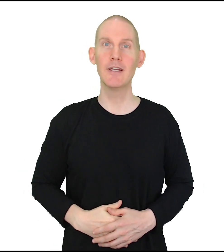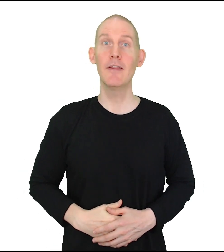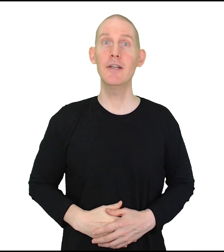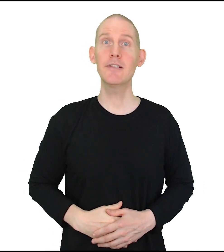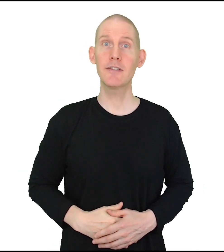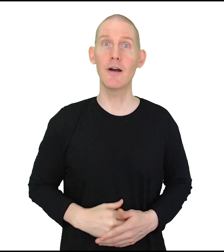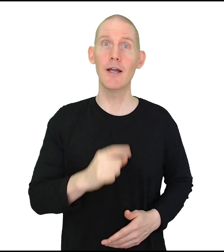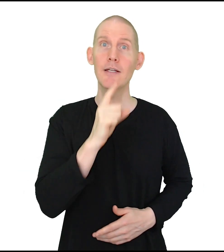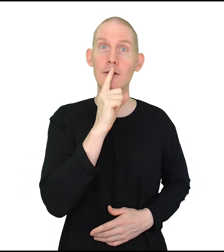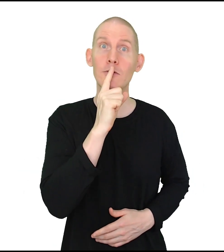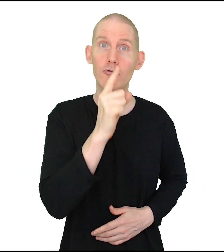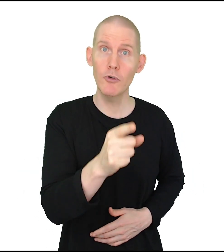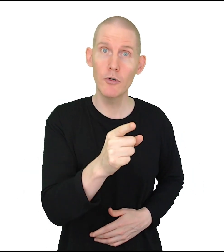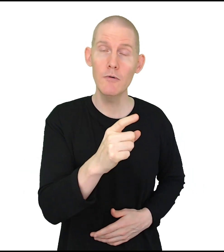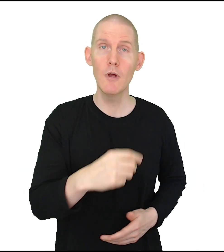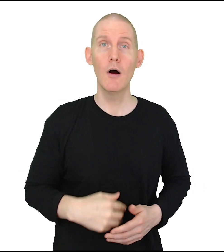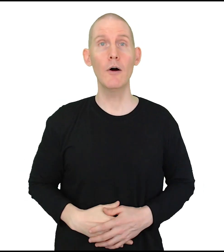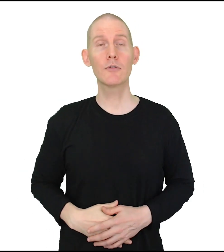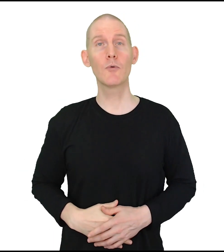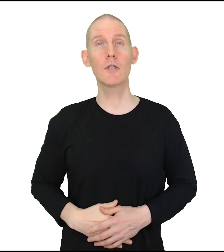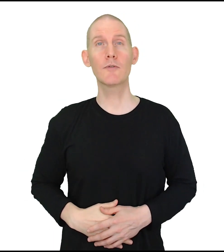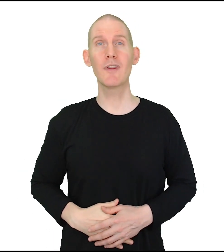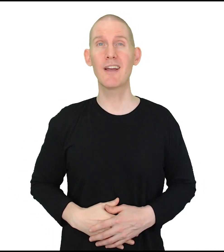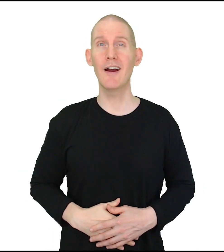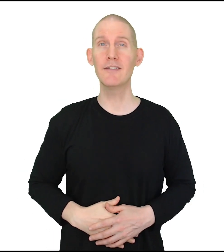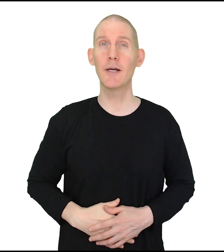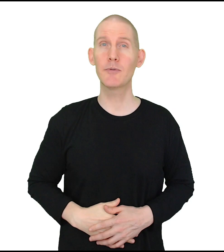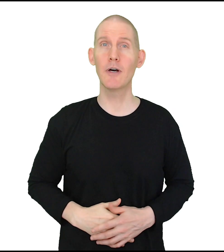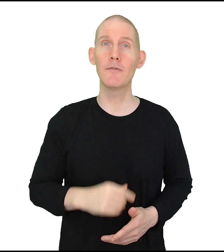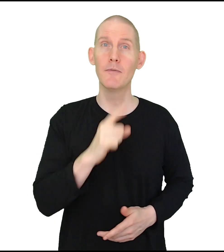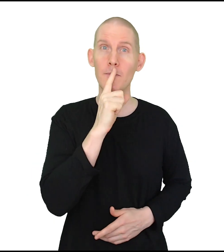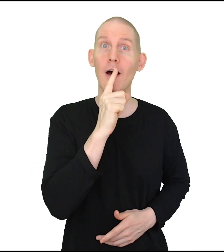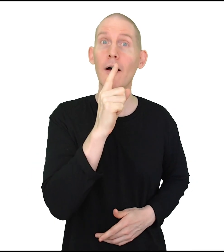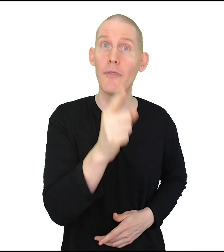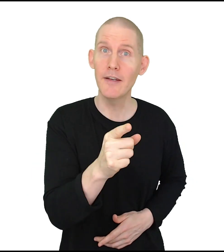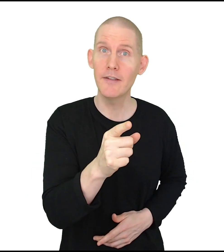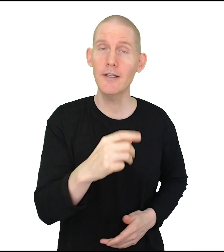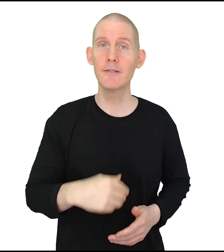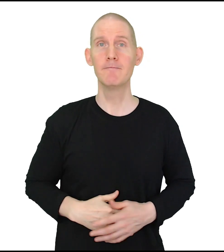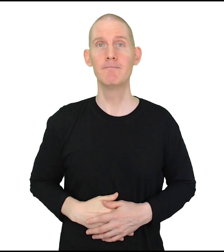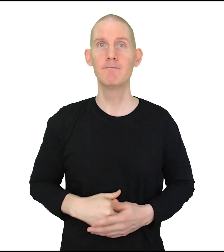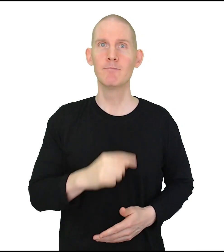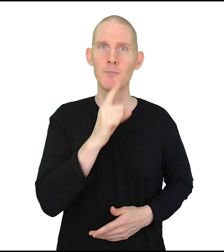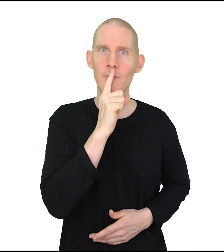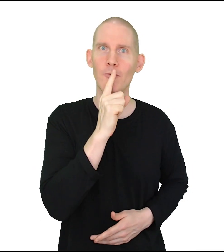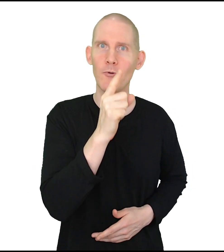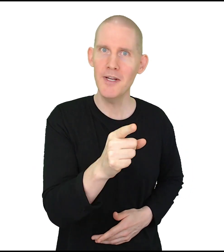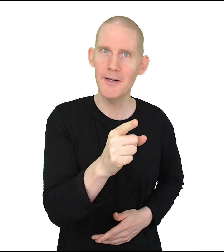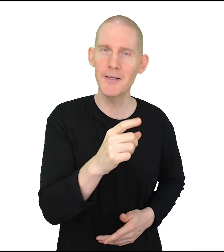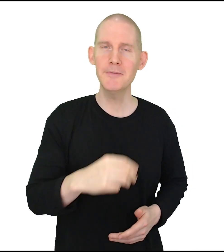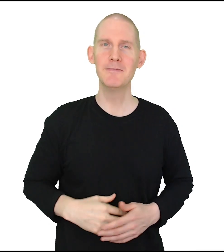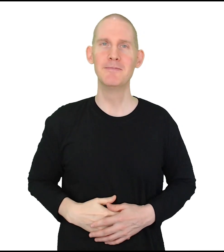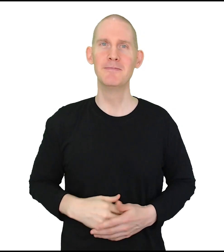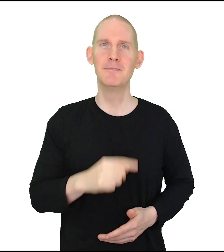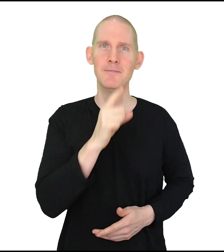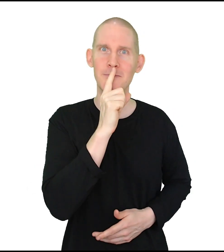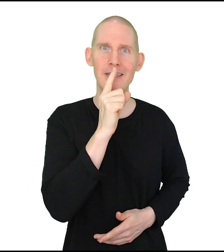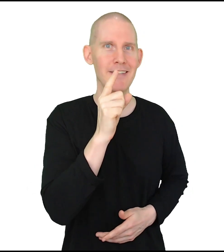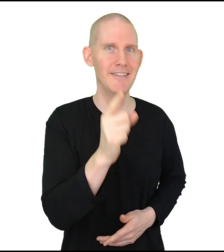This sign, true, also works for the concepts of authentic, real,